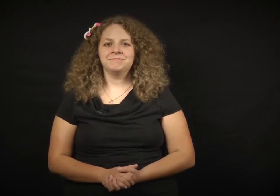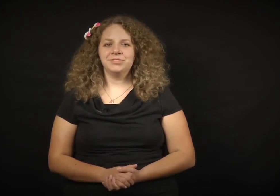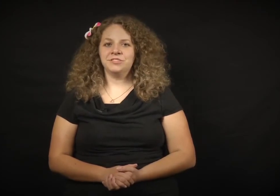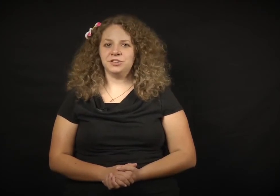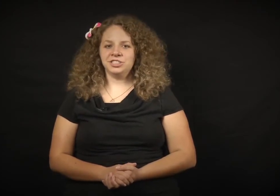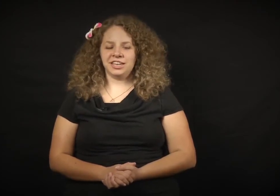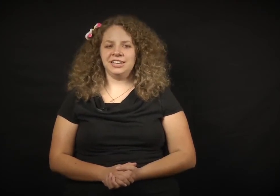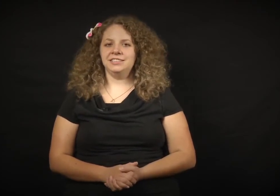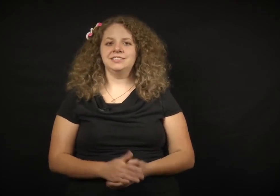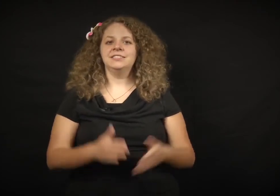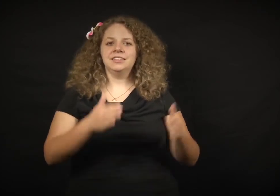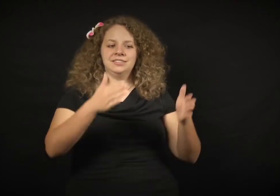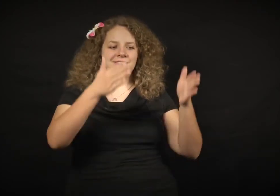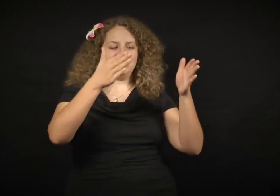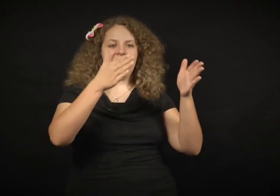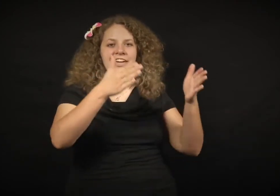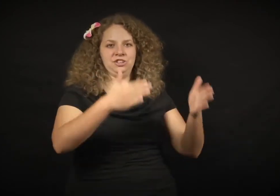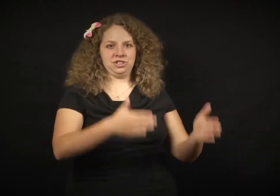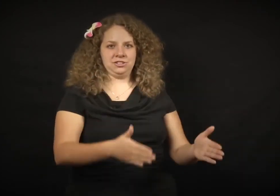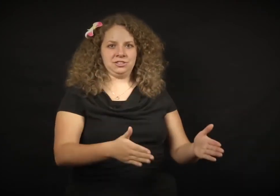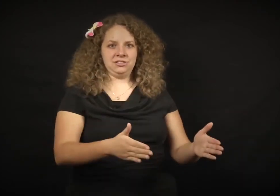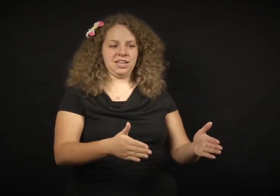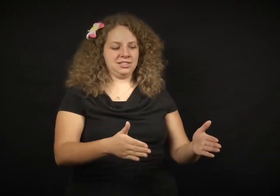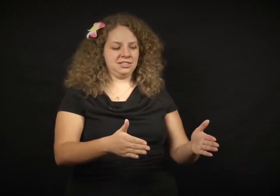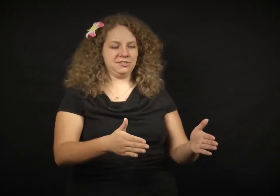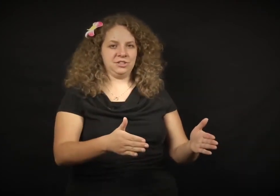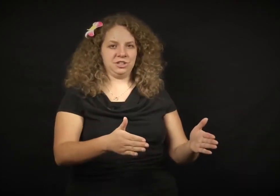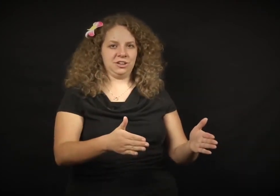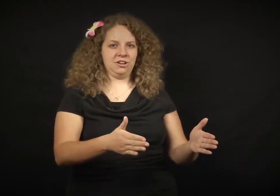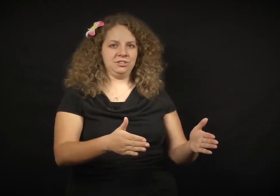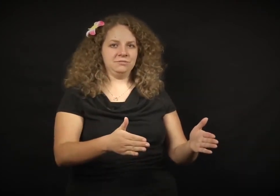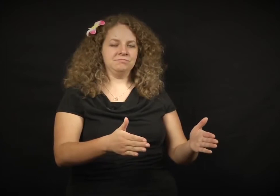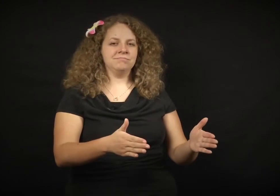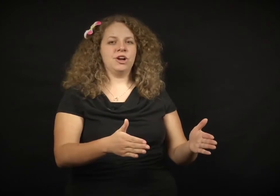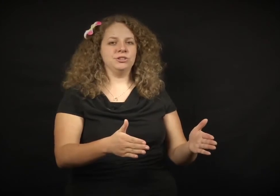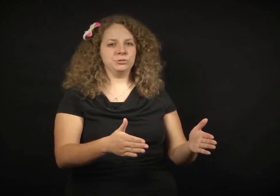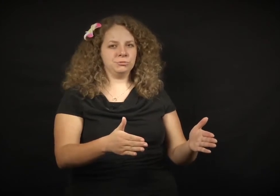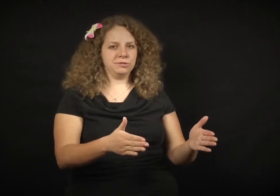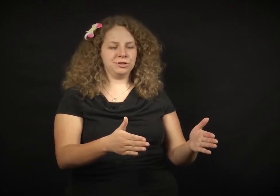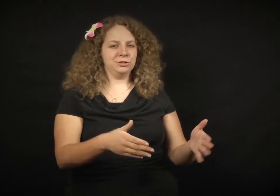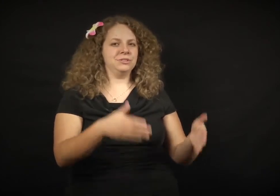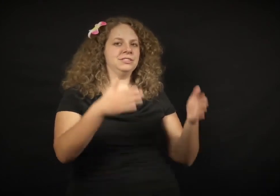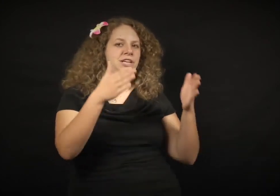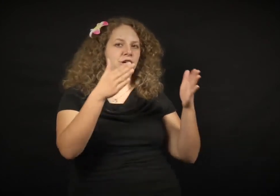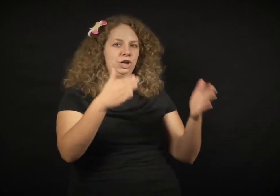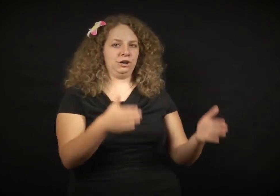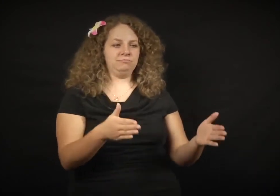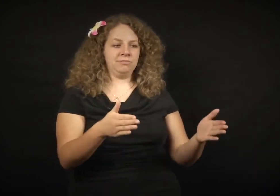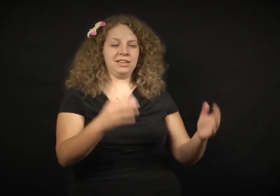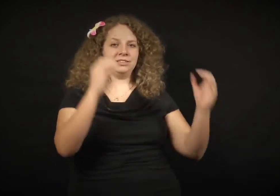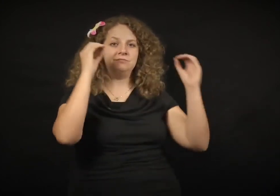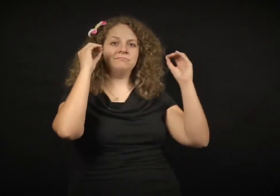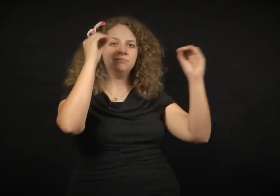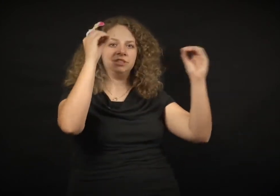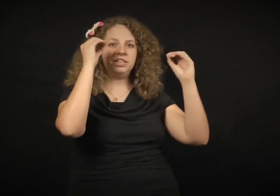The first sign is the agent, as it is officially called, also referred to as the as in